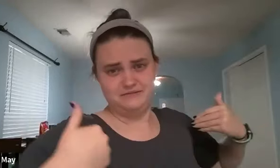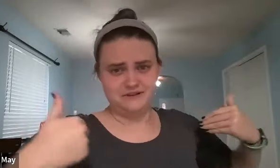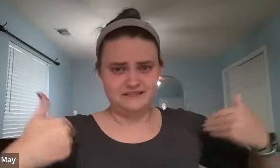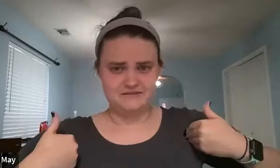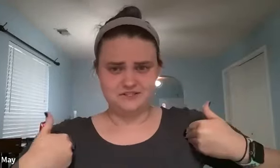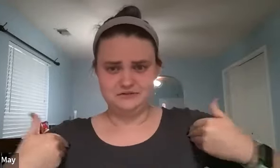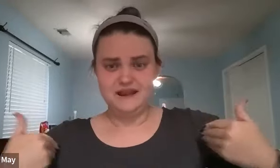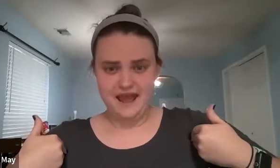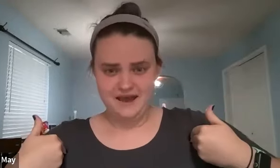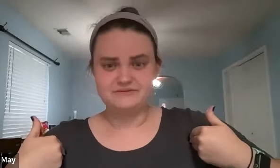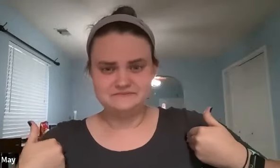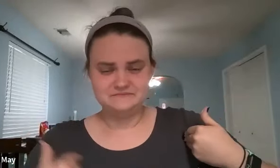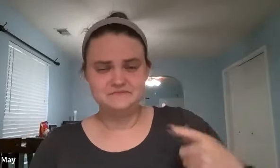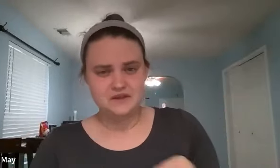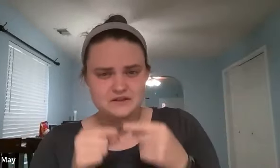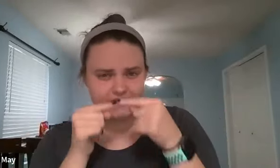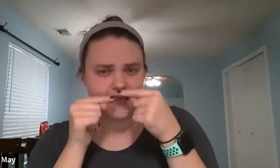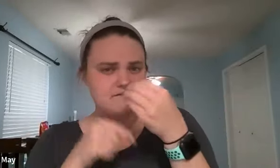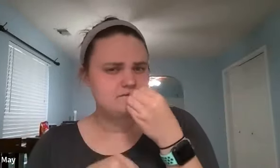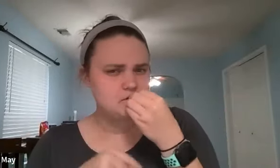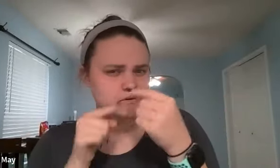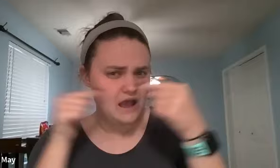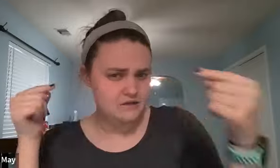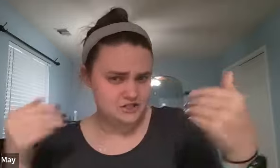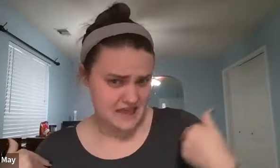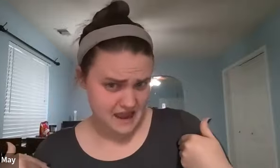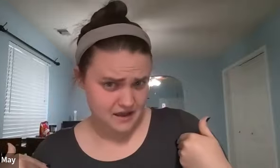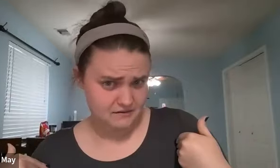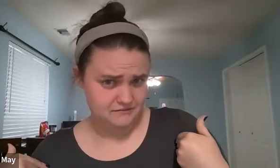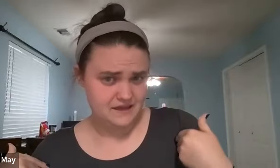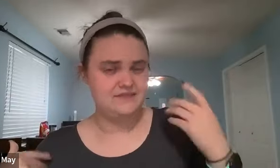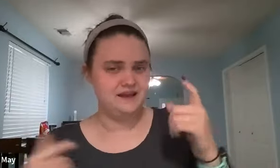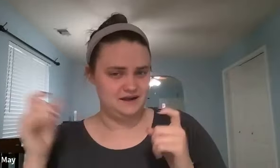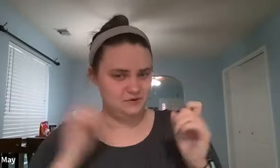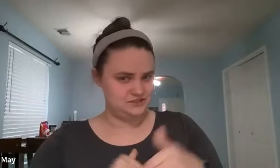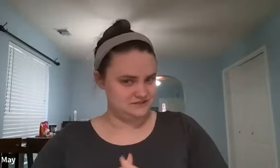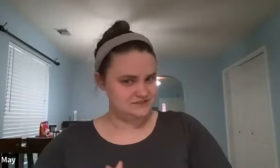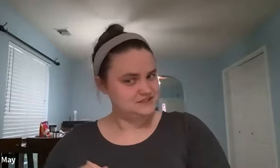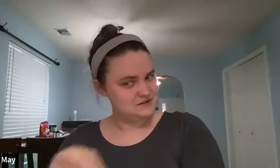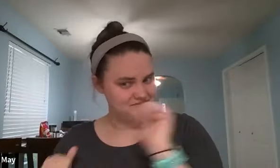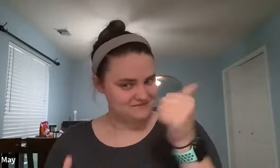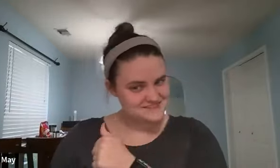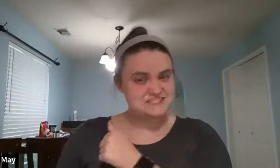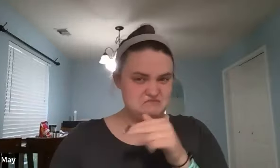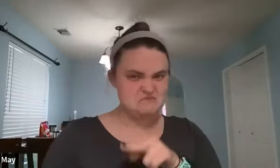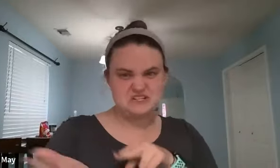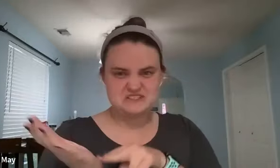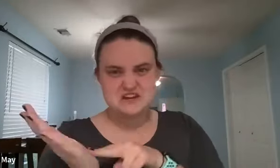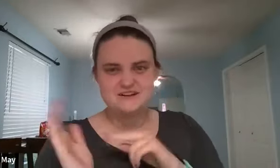realize I haven't shown have, like food allergies have, and that kind of motion. So since when you said nurse, I was